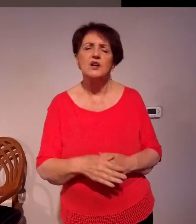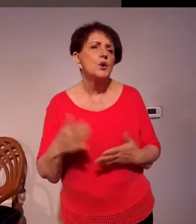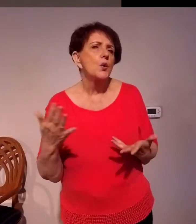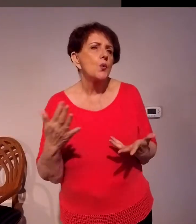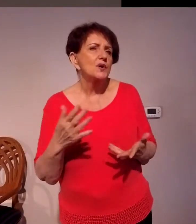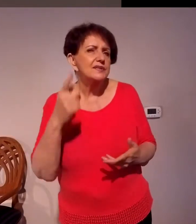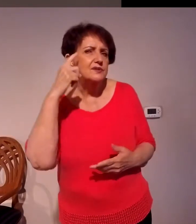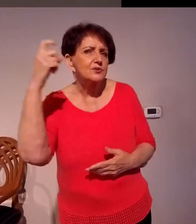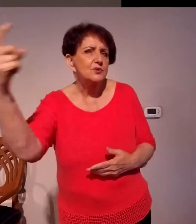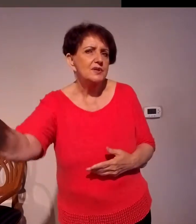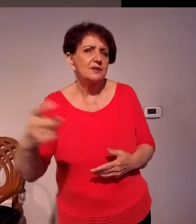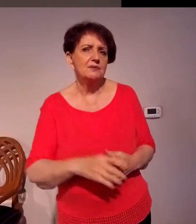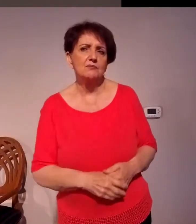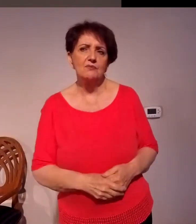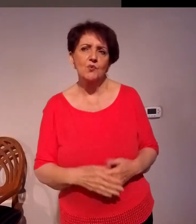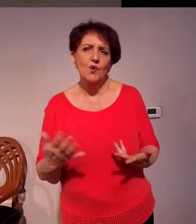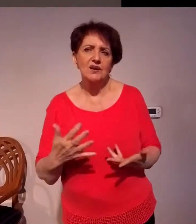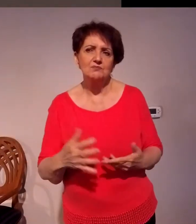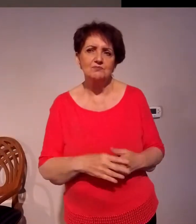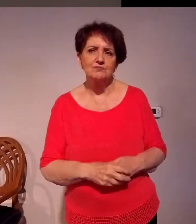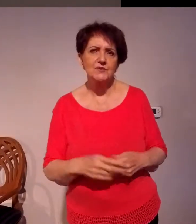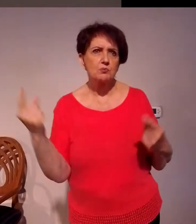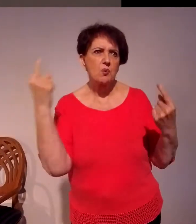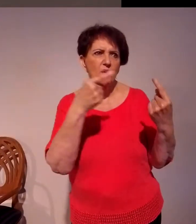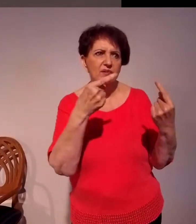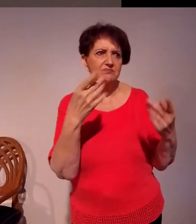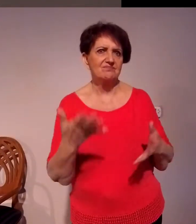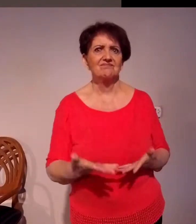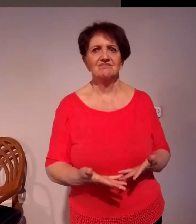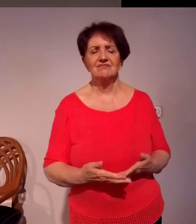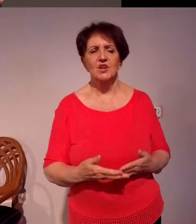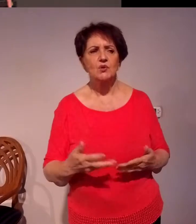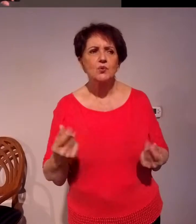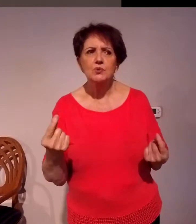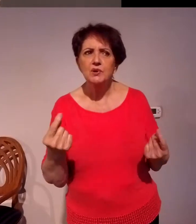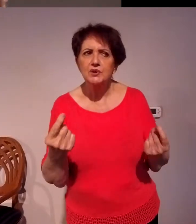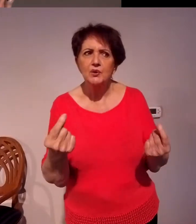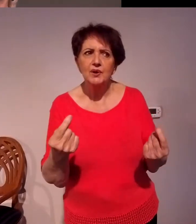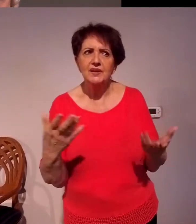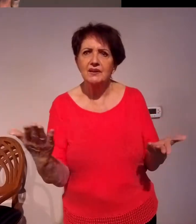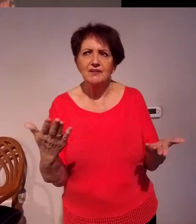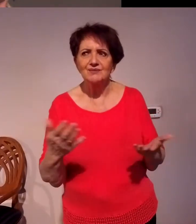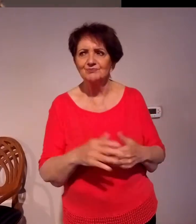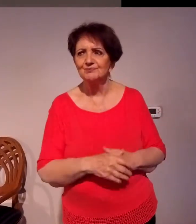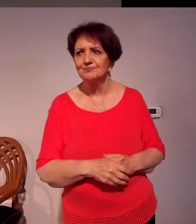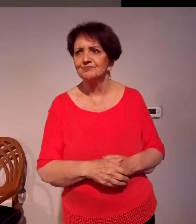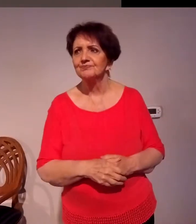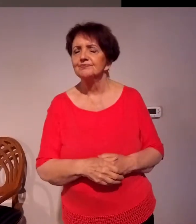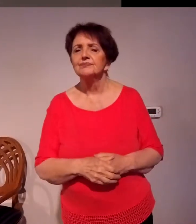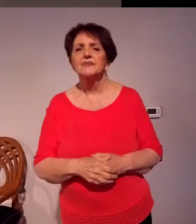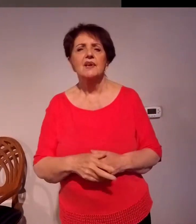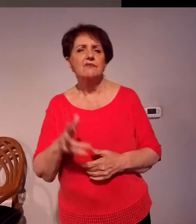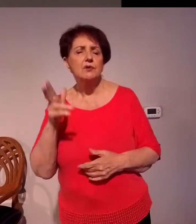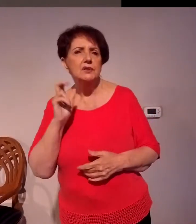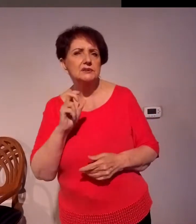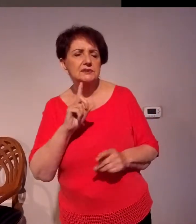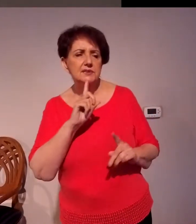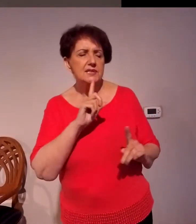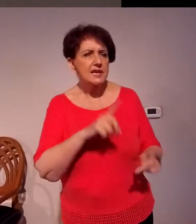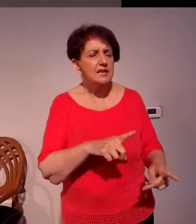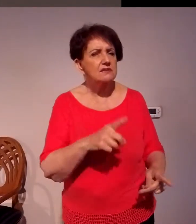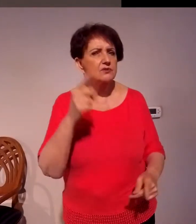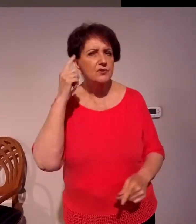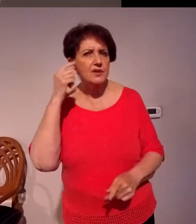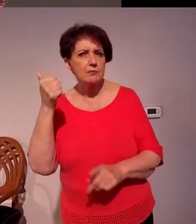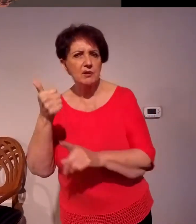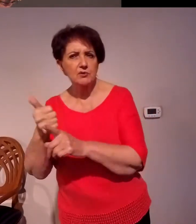our dream? What is the point? What are we doing? And when you listen to these answers and you think about what you yourself